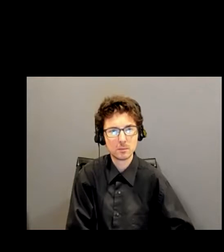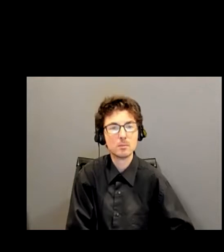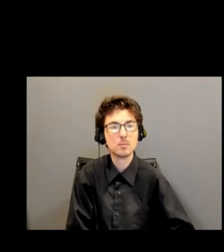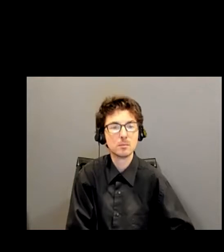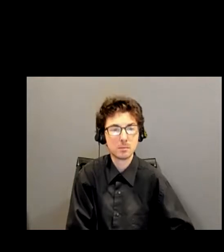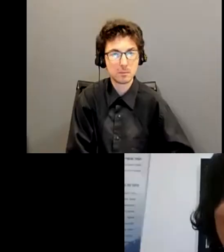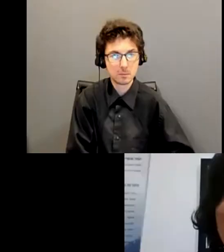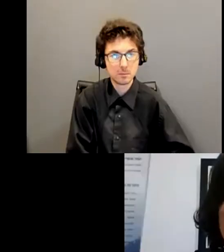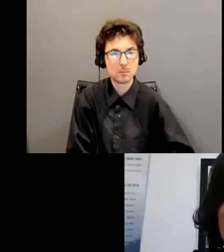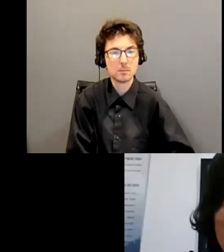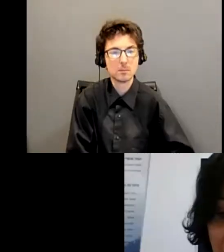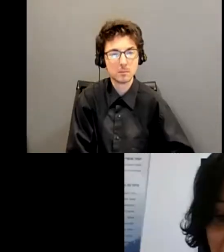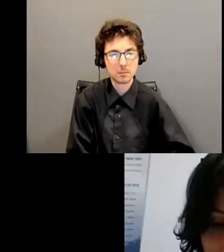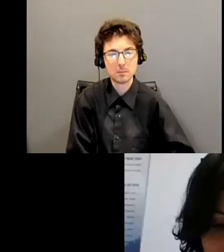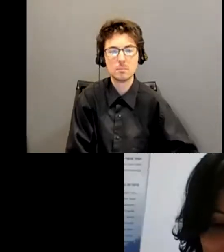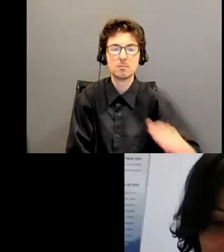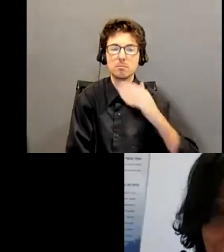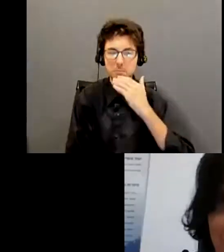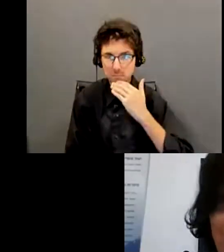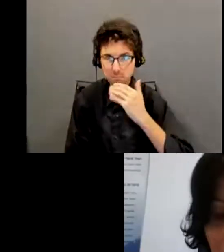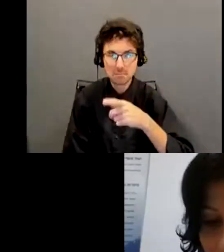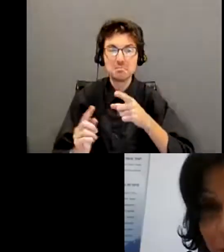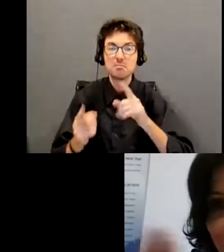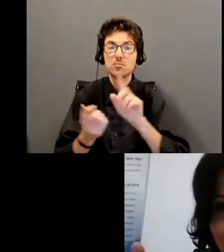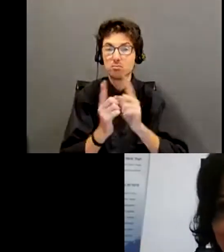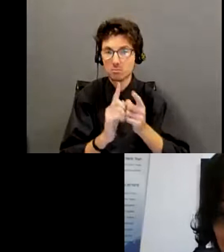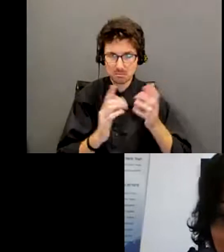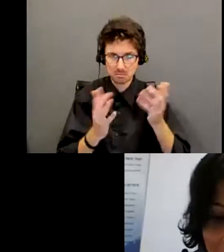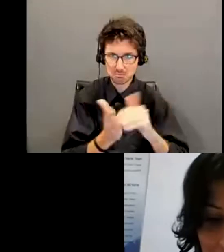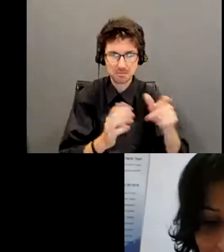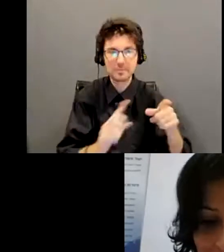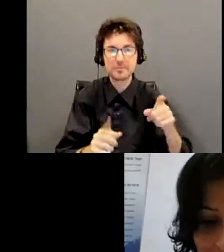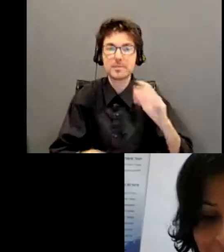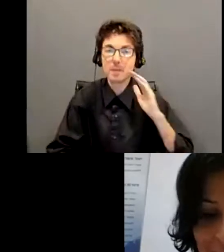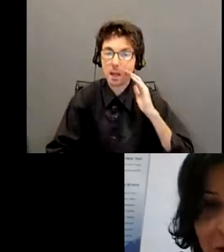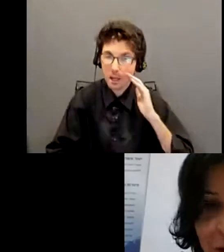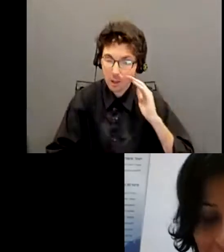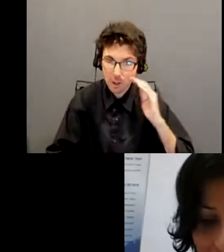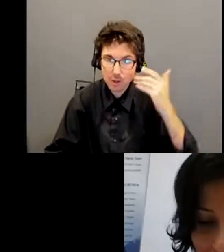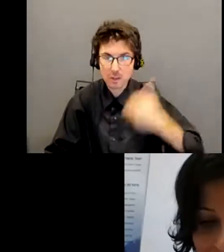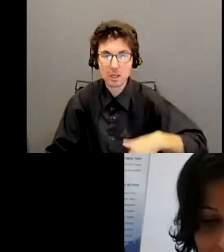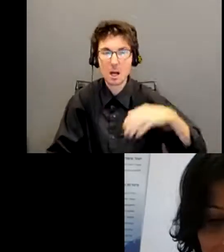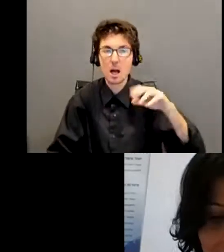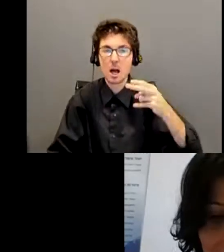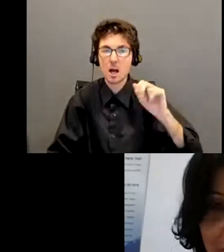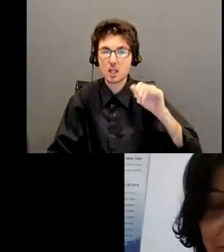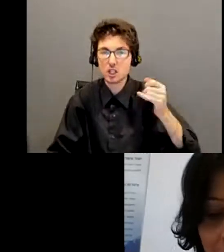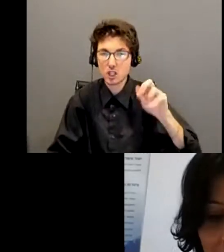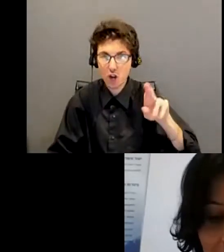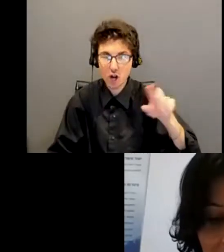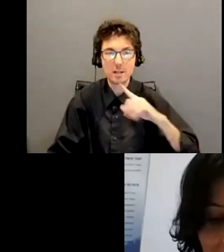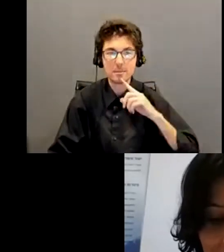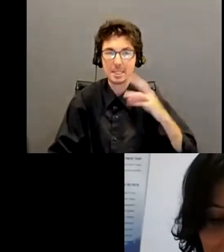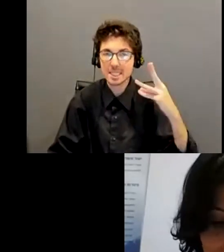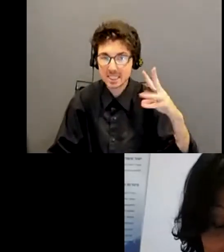Thank you, Hajar. So good evening to all, good morning in New York to all. My name is Hajar, I'm 16 years old.